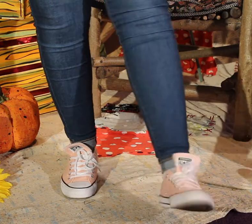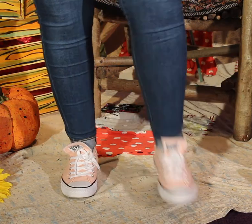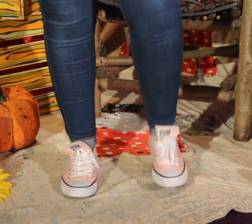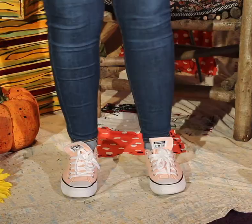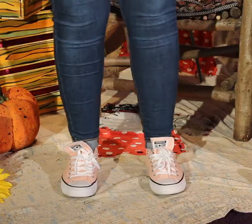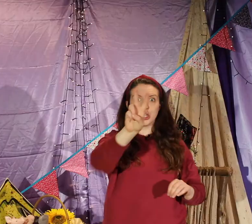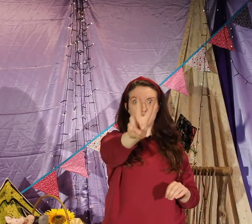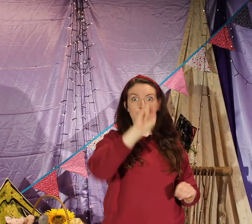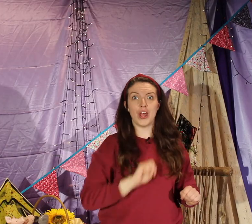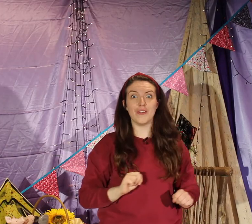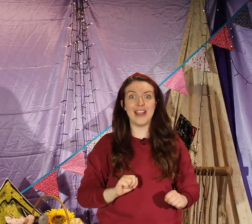1, 2, 3, 4. 2 now. Ready?